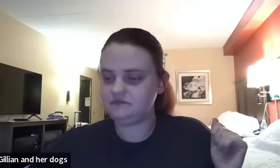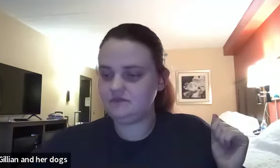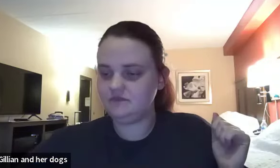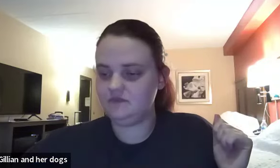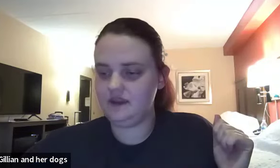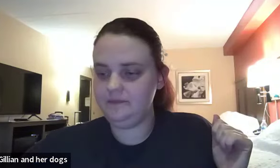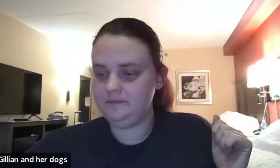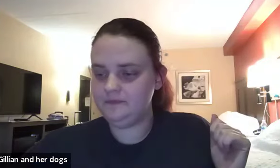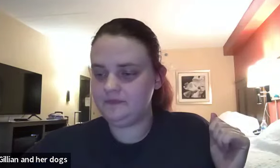Okay.